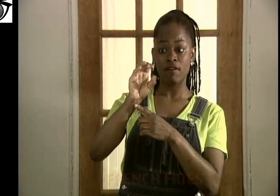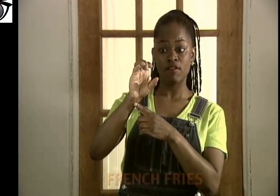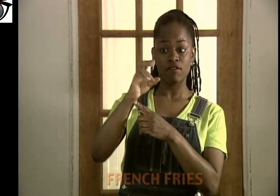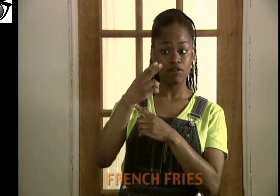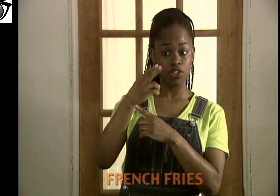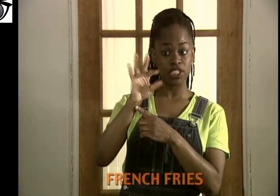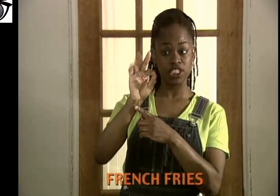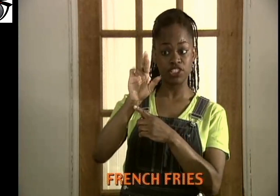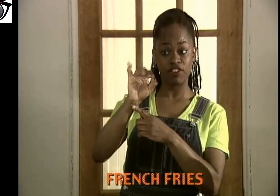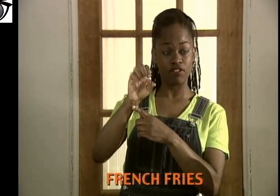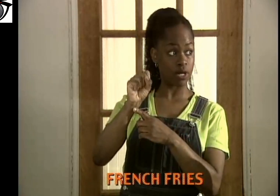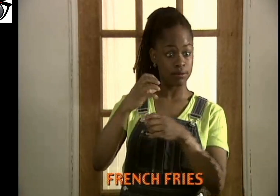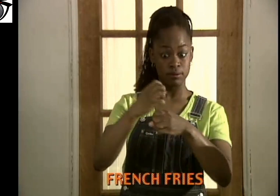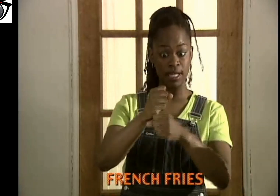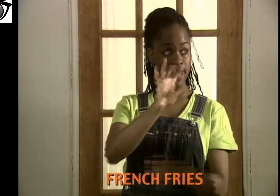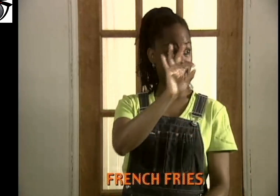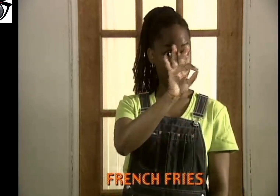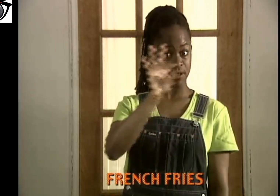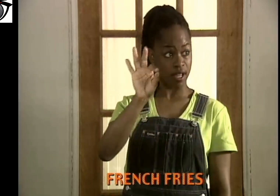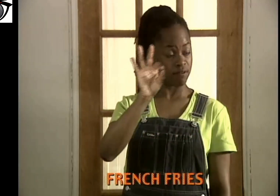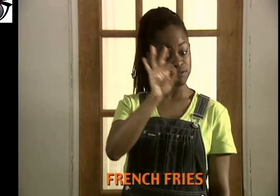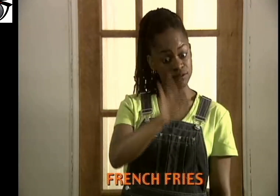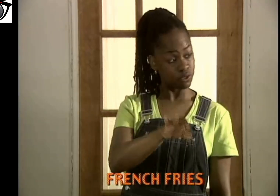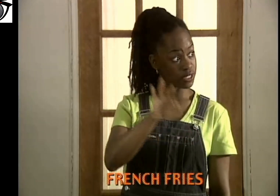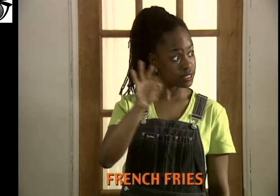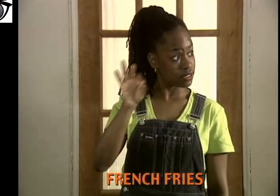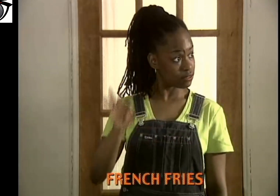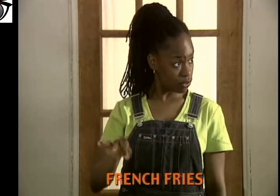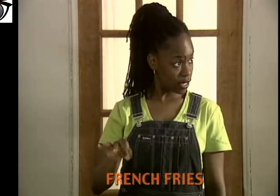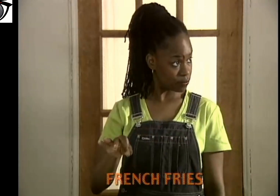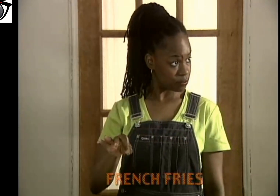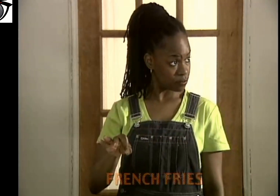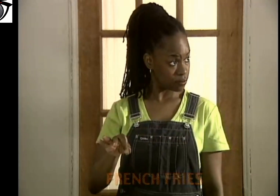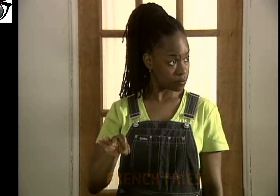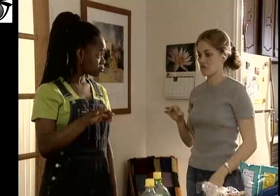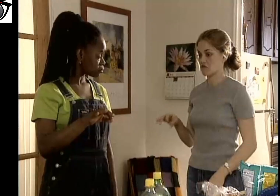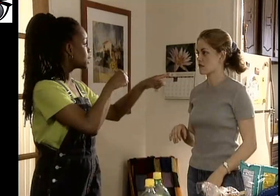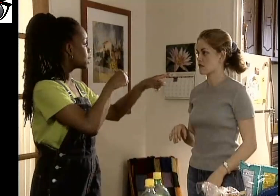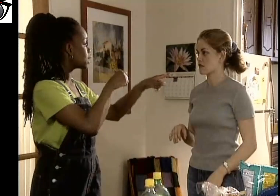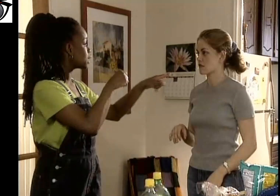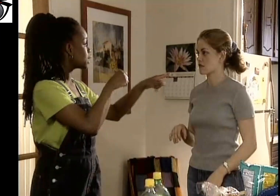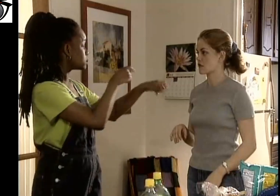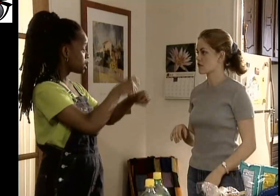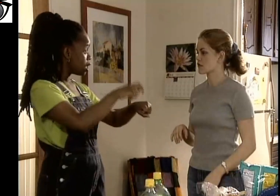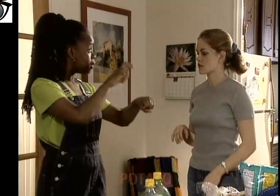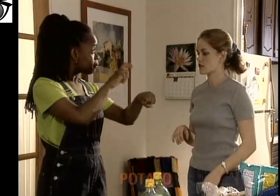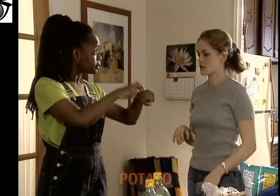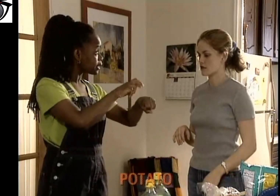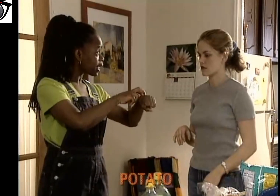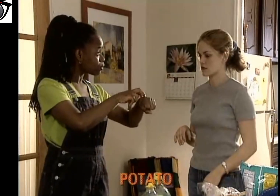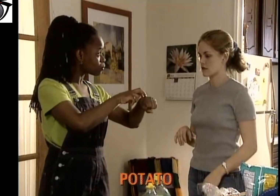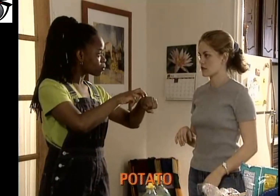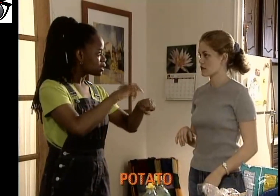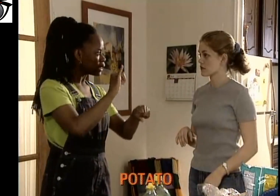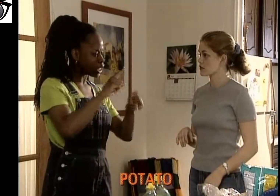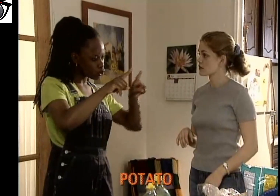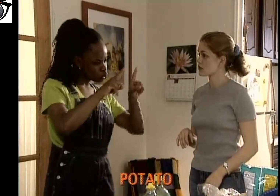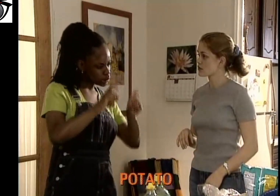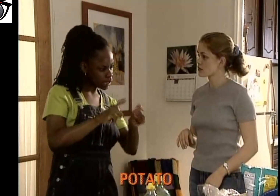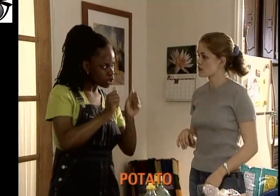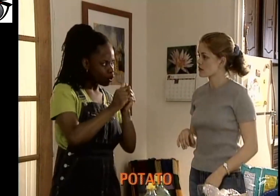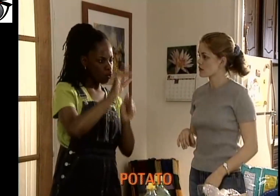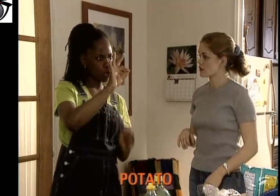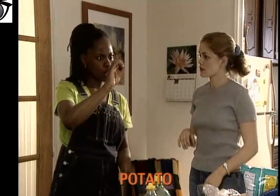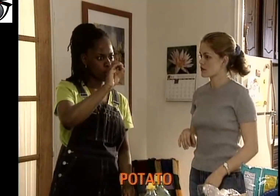This is the sign for French fries. It's an abbreviation, FF, French fries. Oh yes,